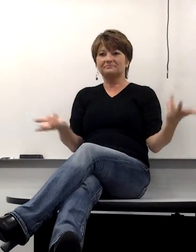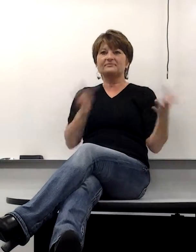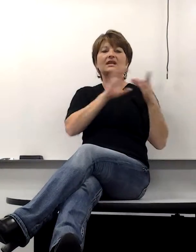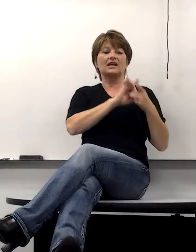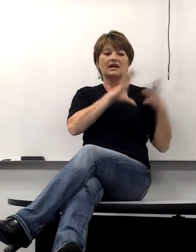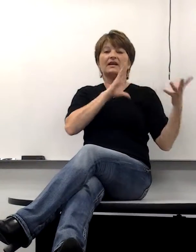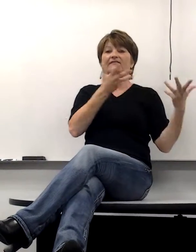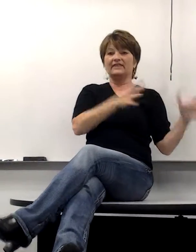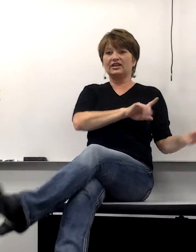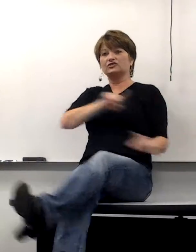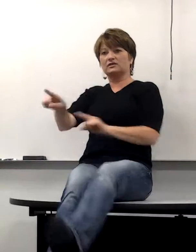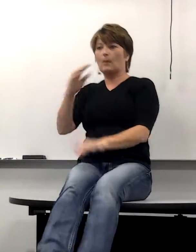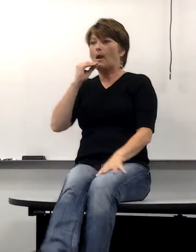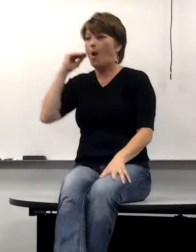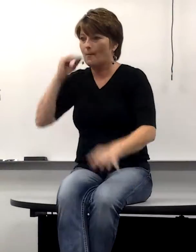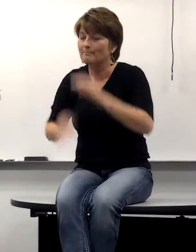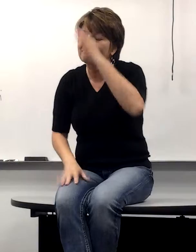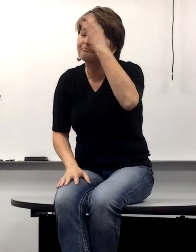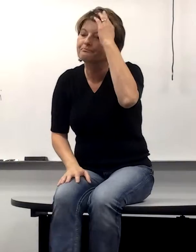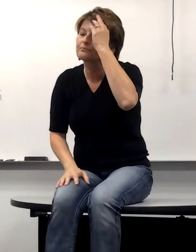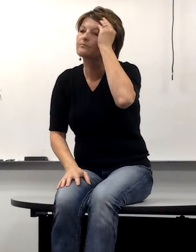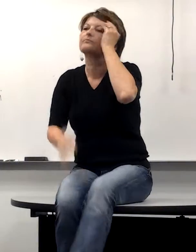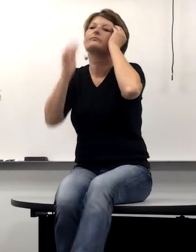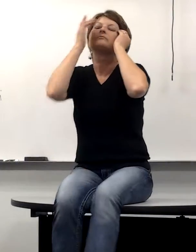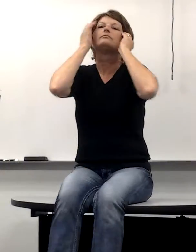it's not that bad. And then you go home.